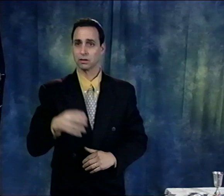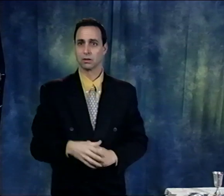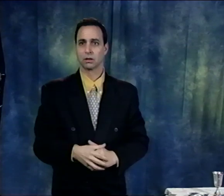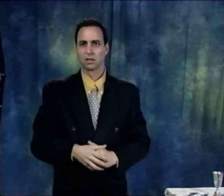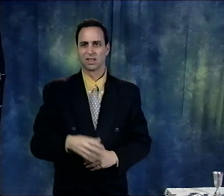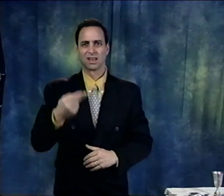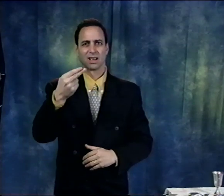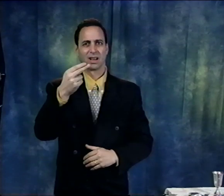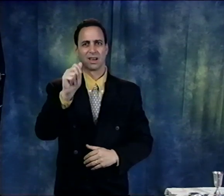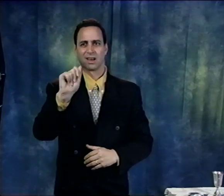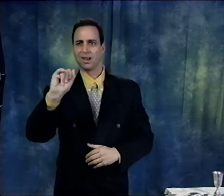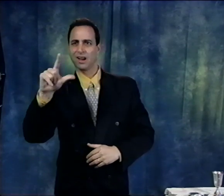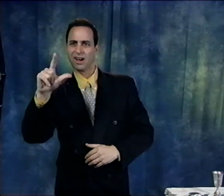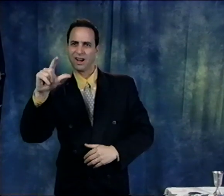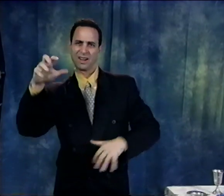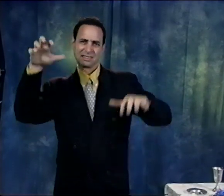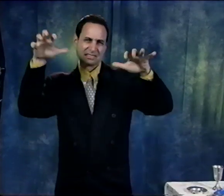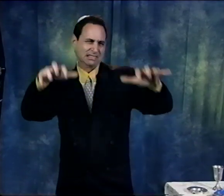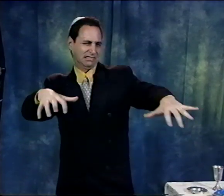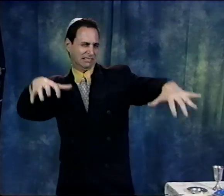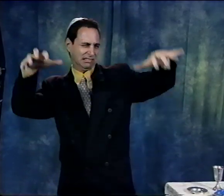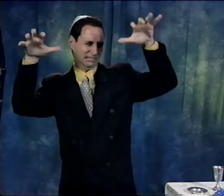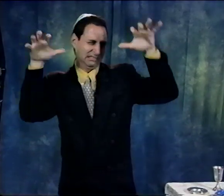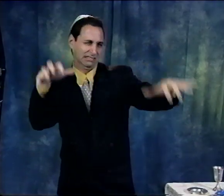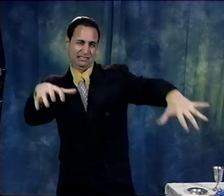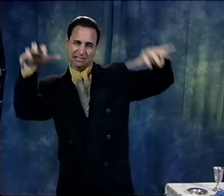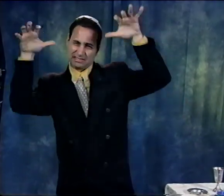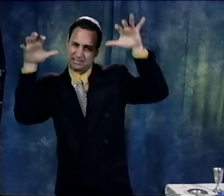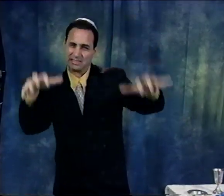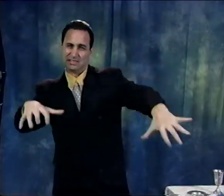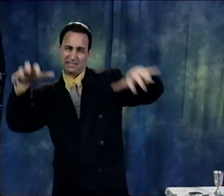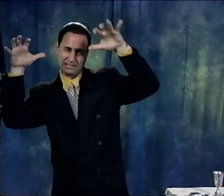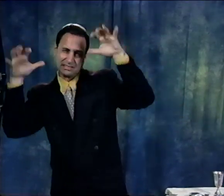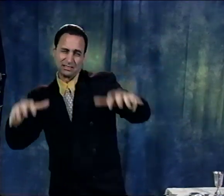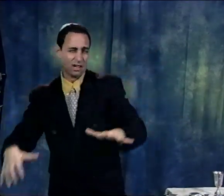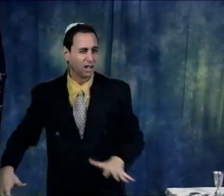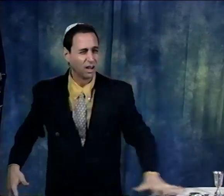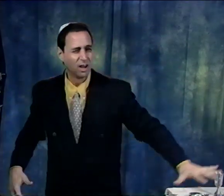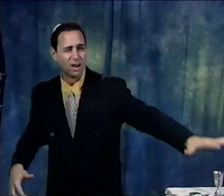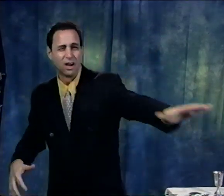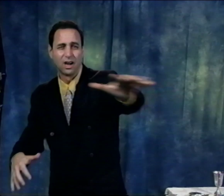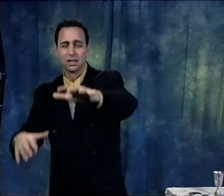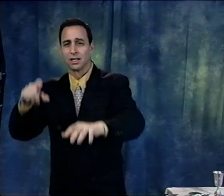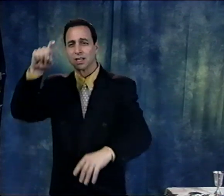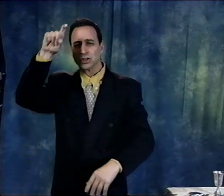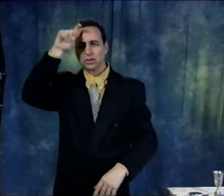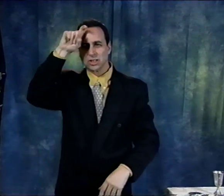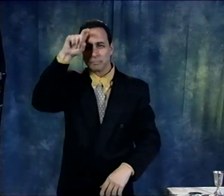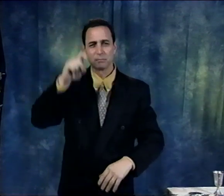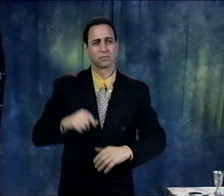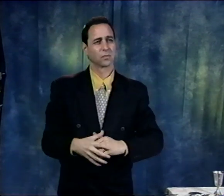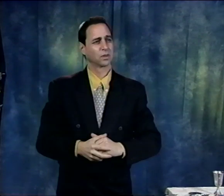Seventh, hail. A horrendous hailstorm swept across Egypt.